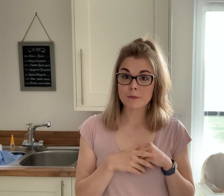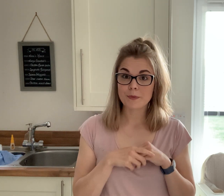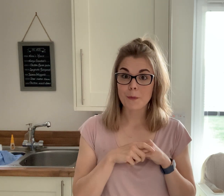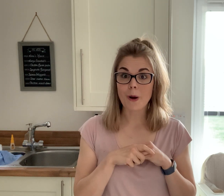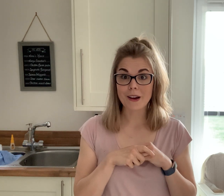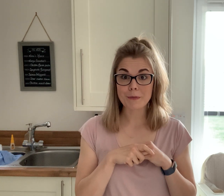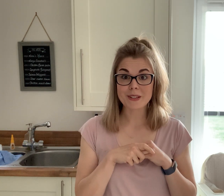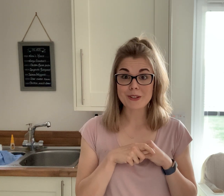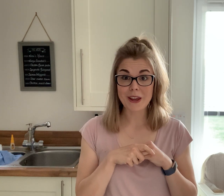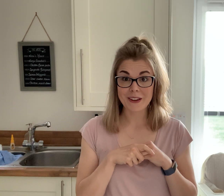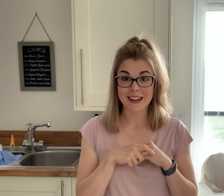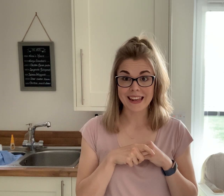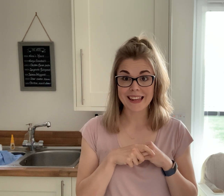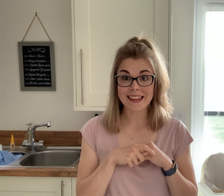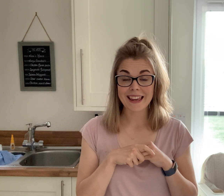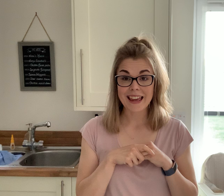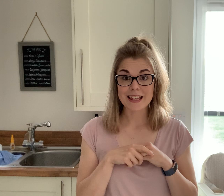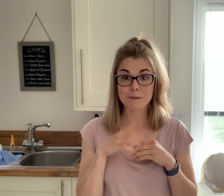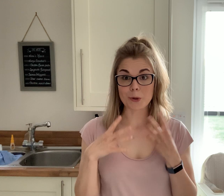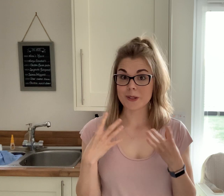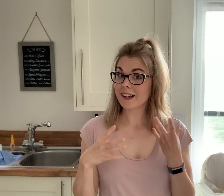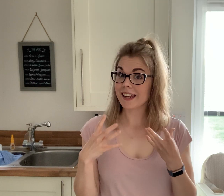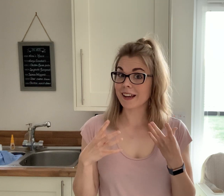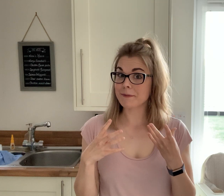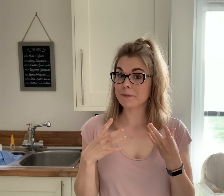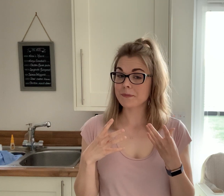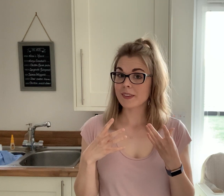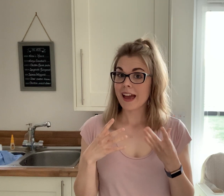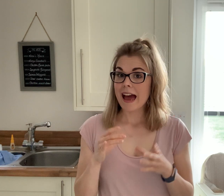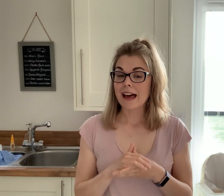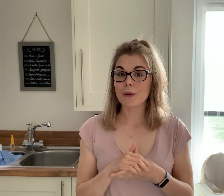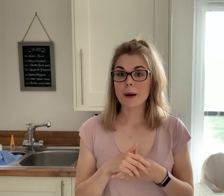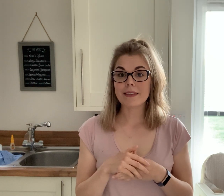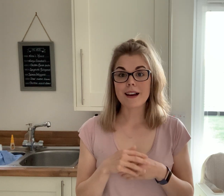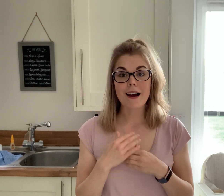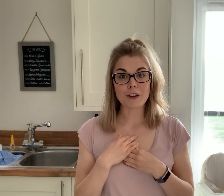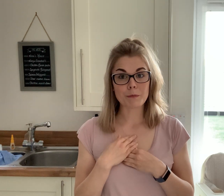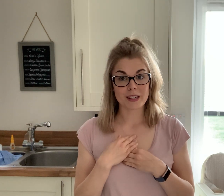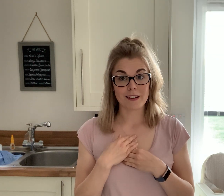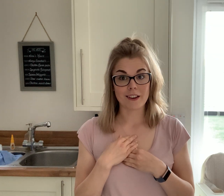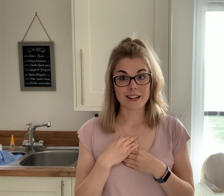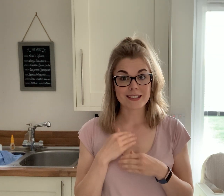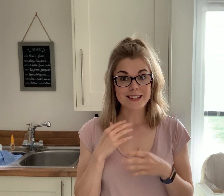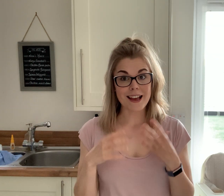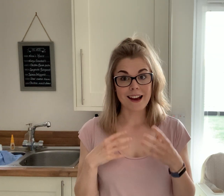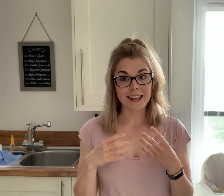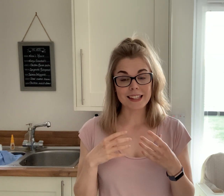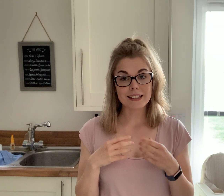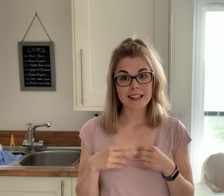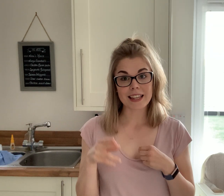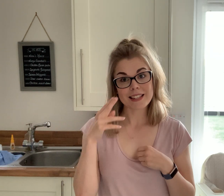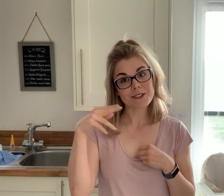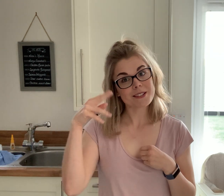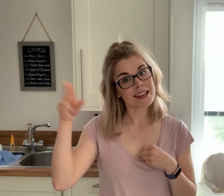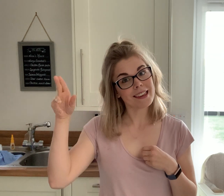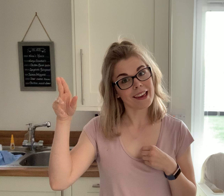what I've been learning is more signing and the way that I've been learning to sign is through singing.